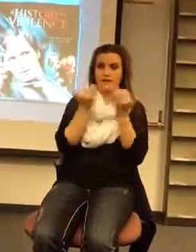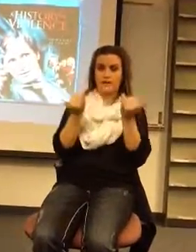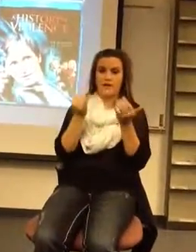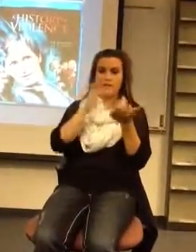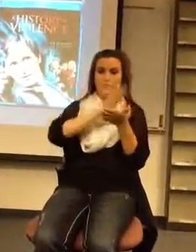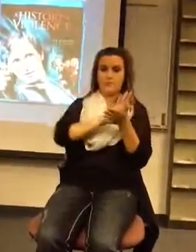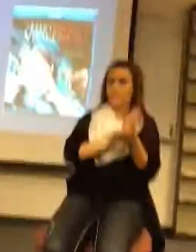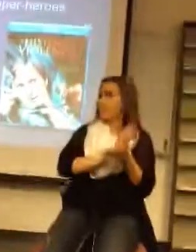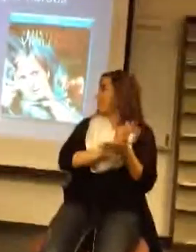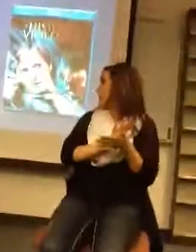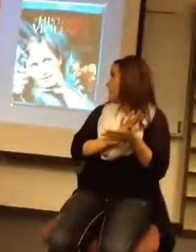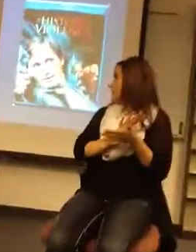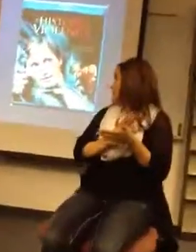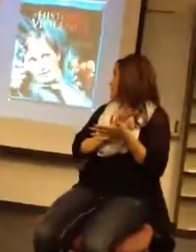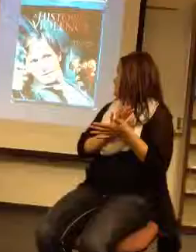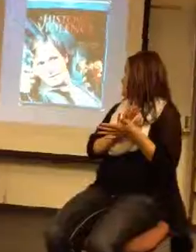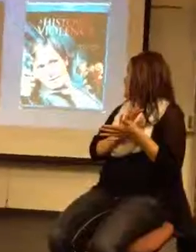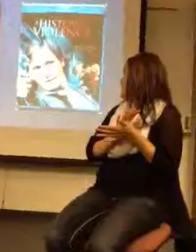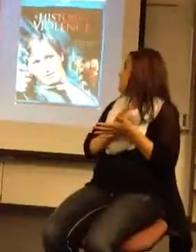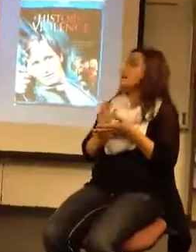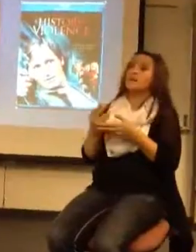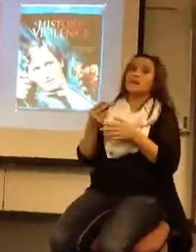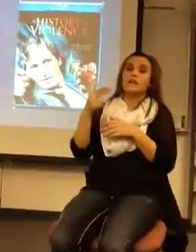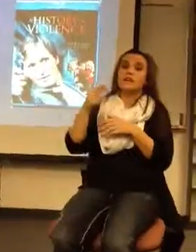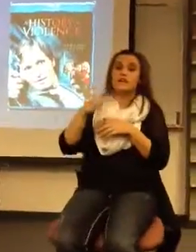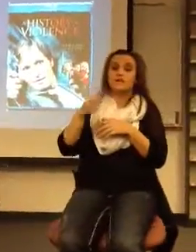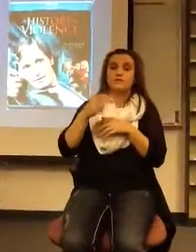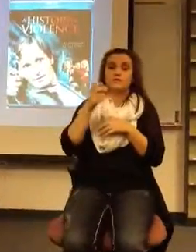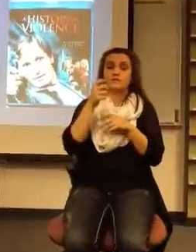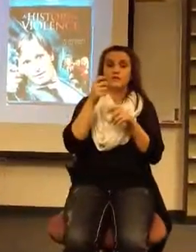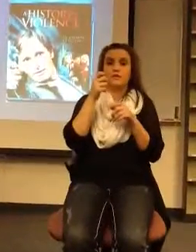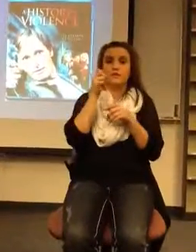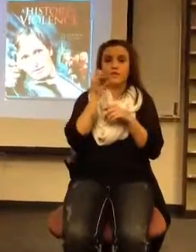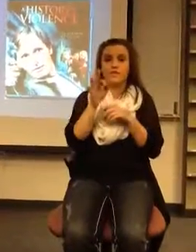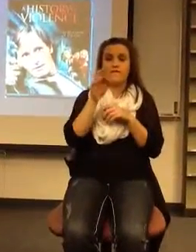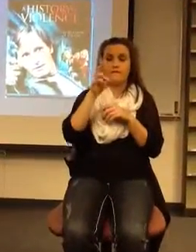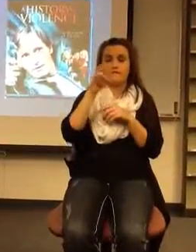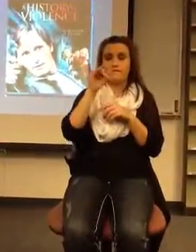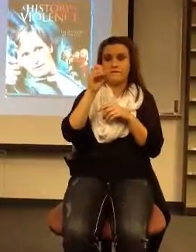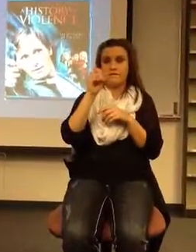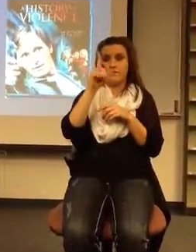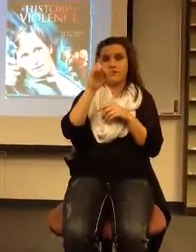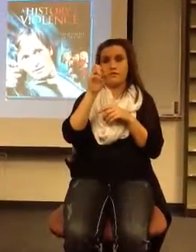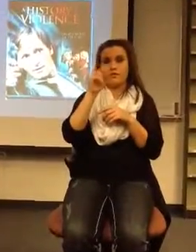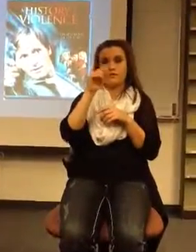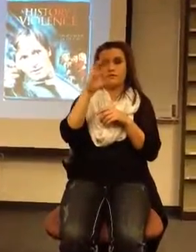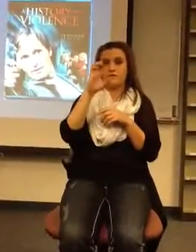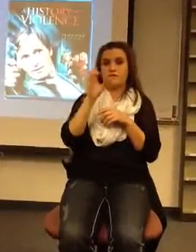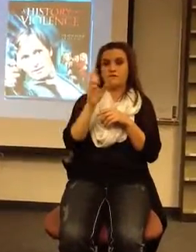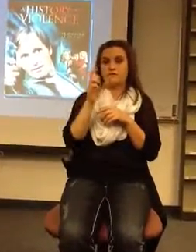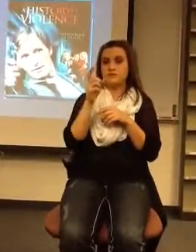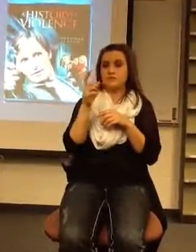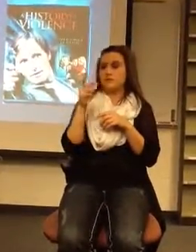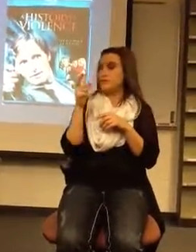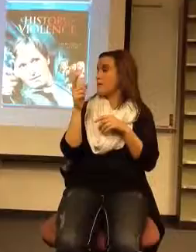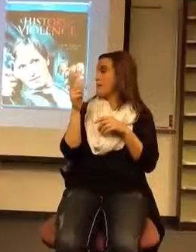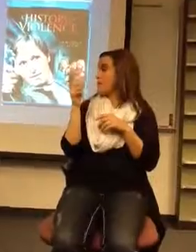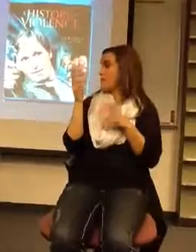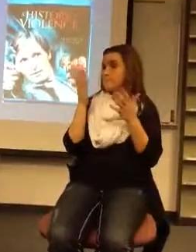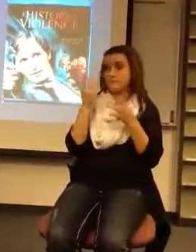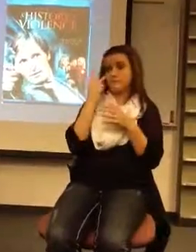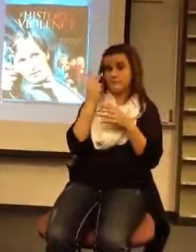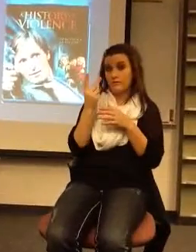Or maybe you saw A History of Violence with Viggo Mortensen, which I don't think won but was